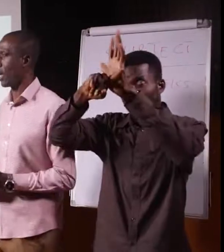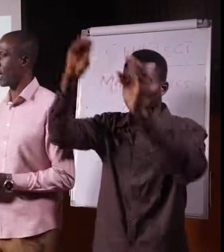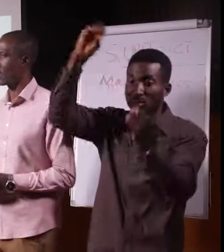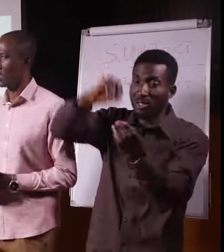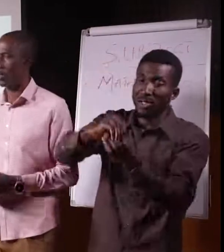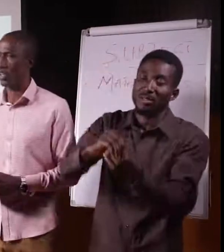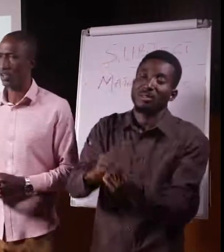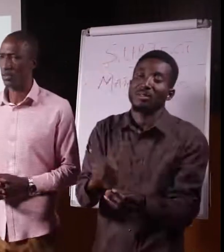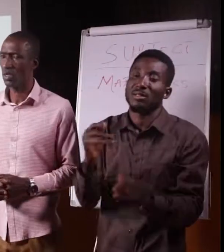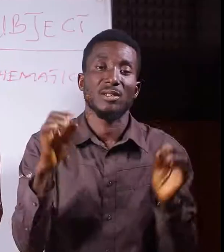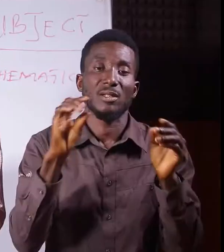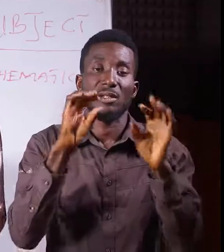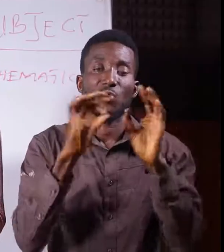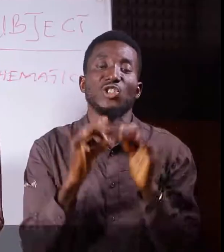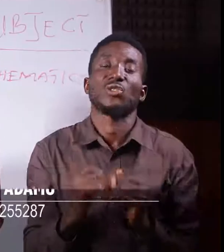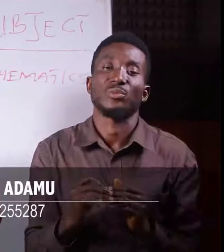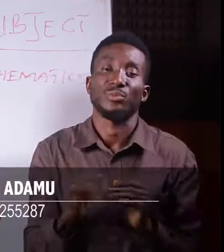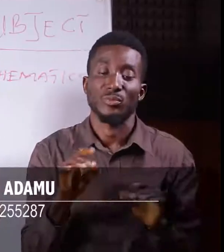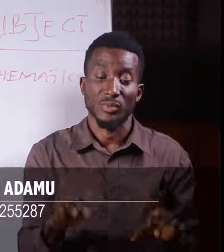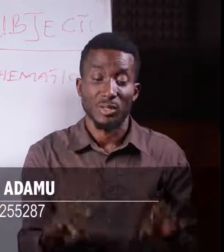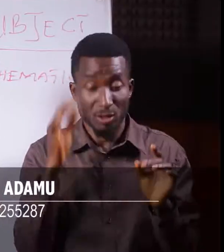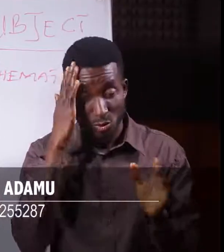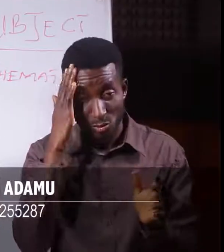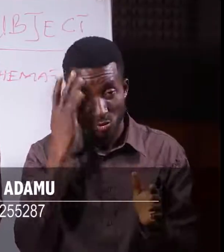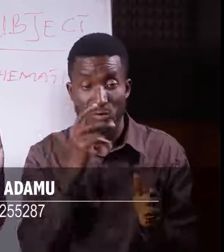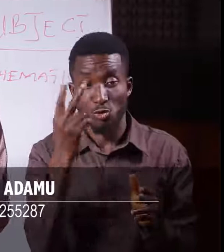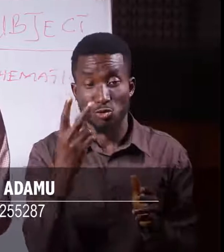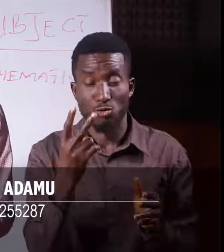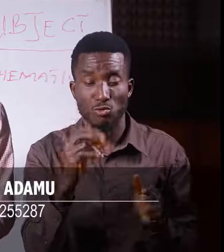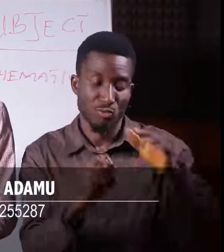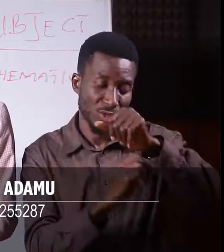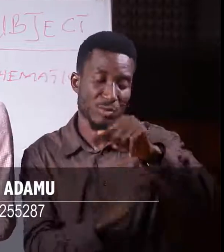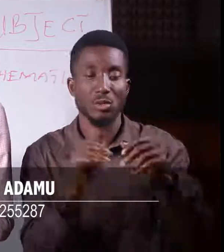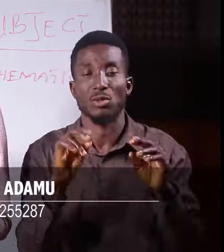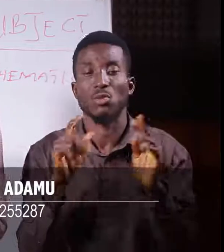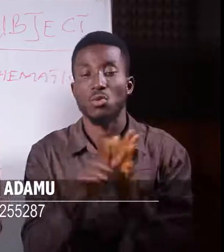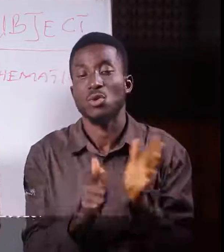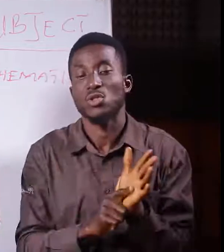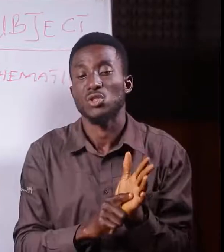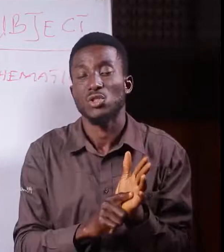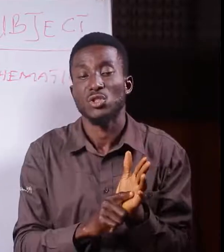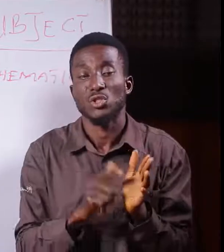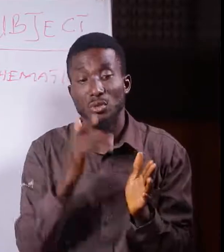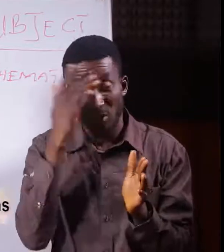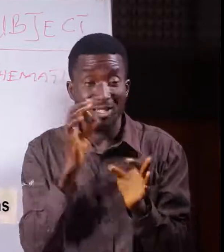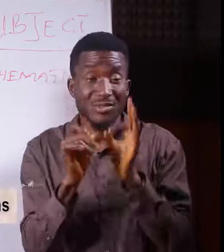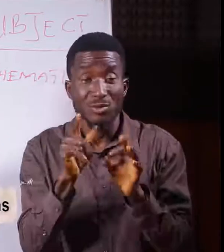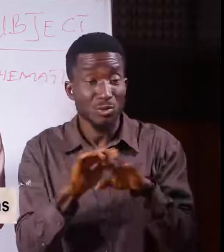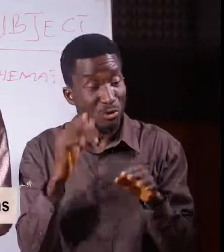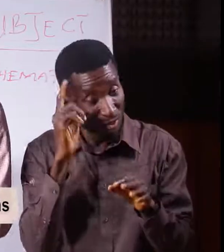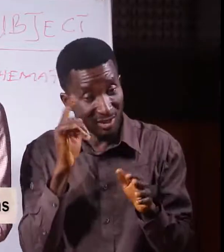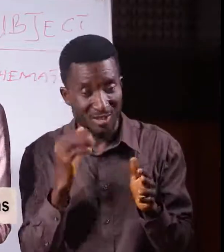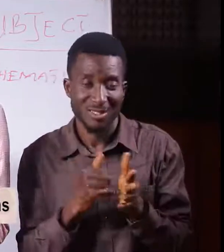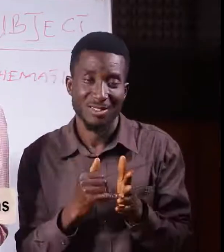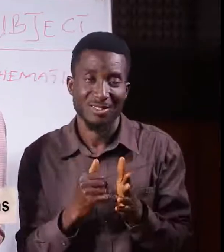are to add the equations. So take note, please, of the two fundamental laws, because if you don't understand them properly, there